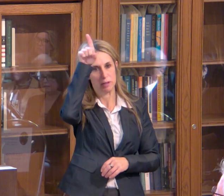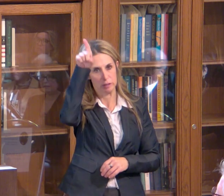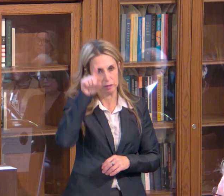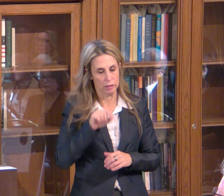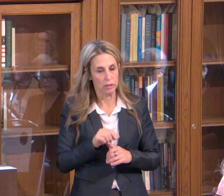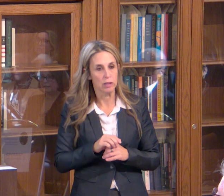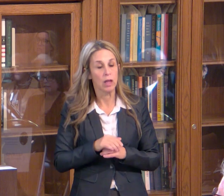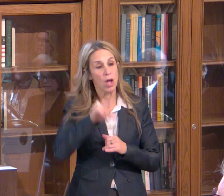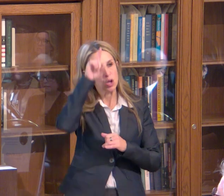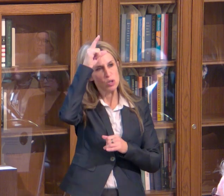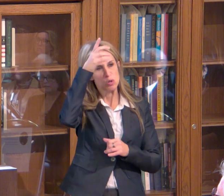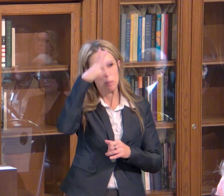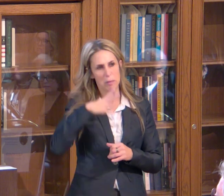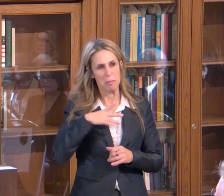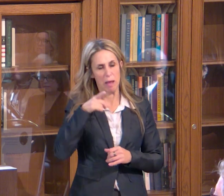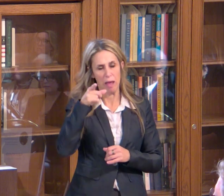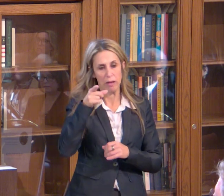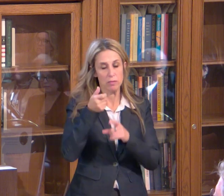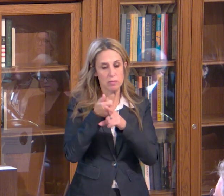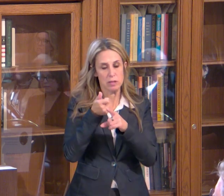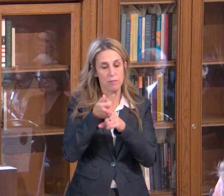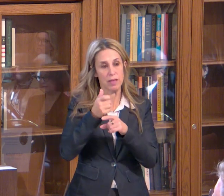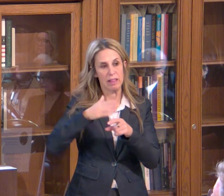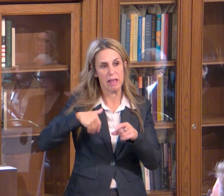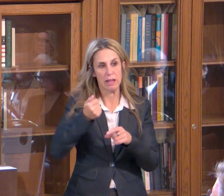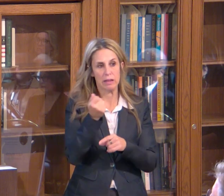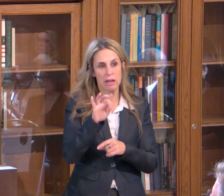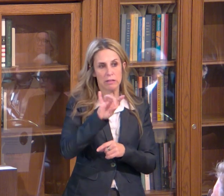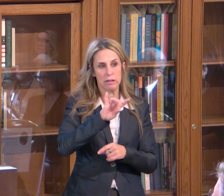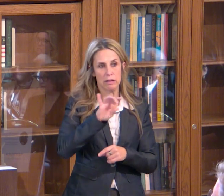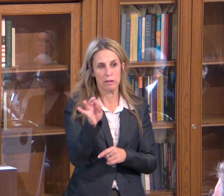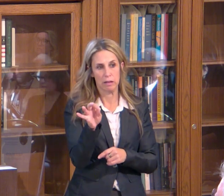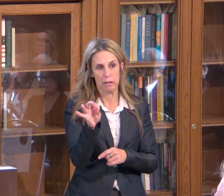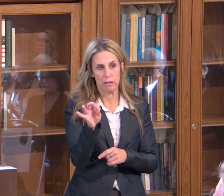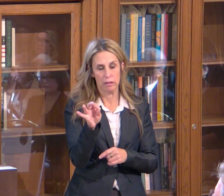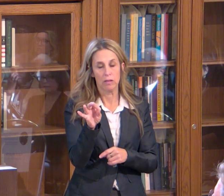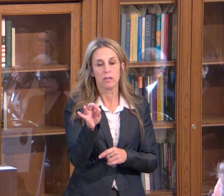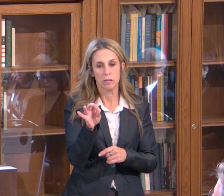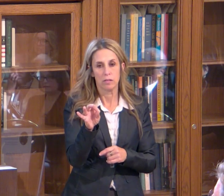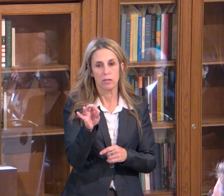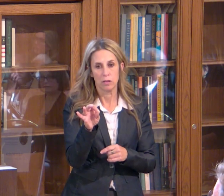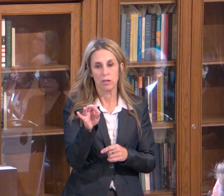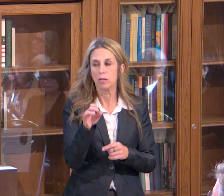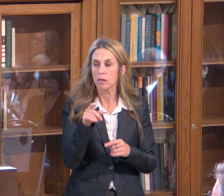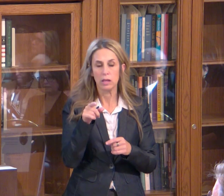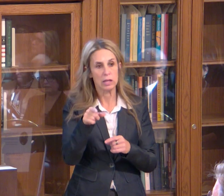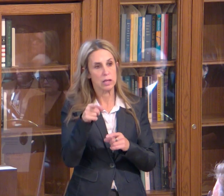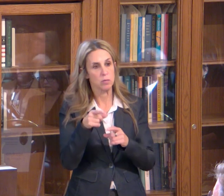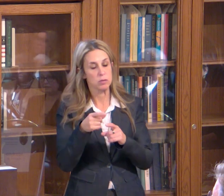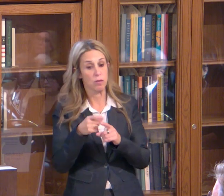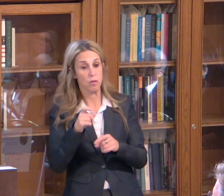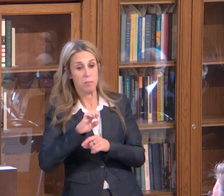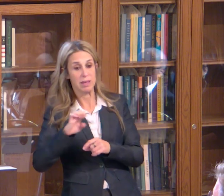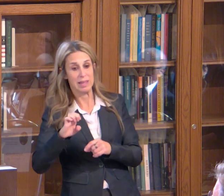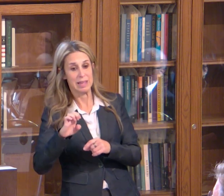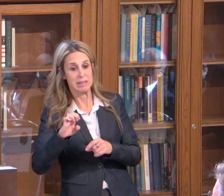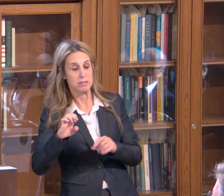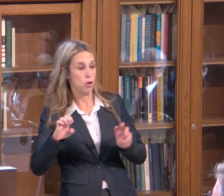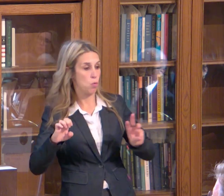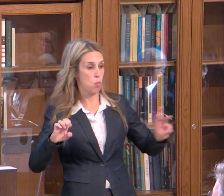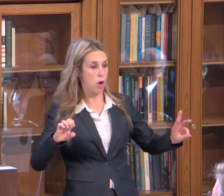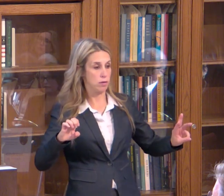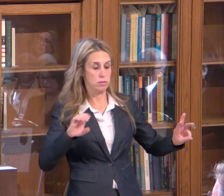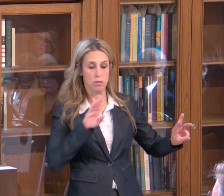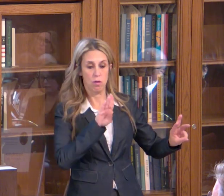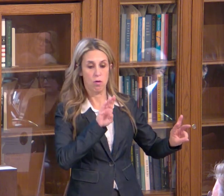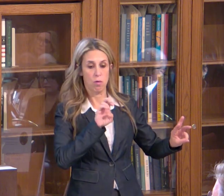of a German man in late 1989 Crossing freely from East Berlin to West